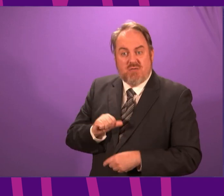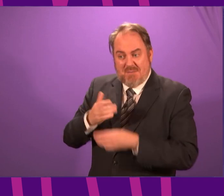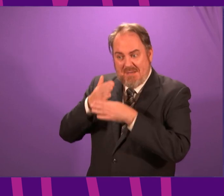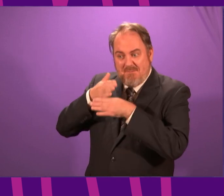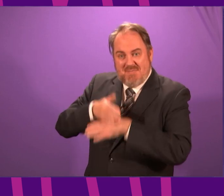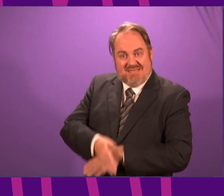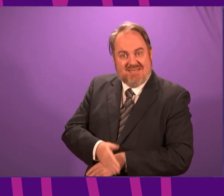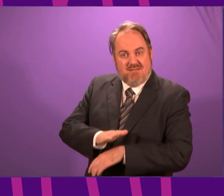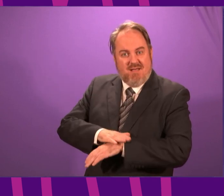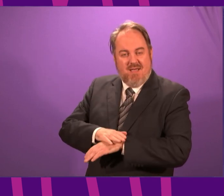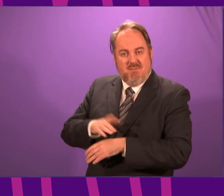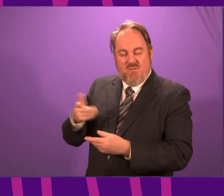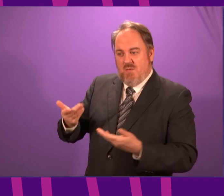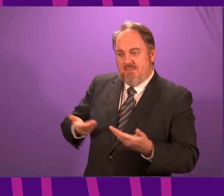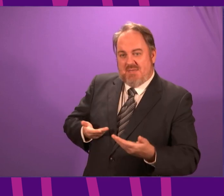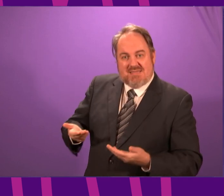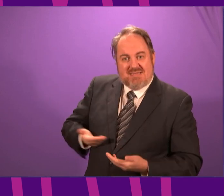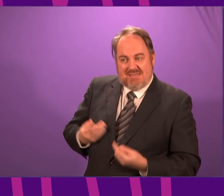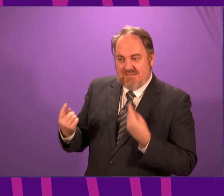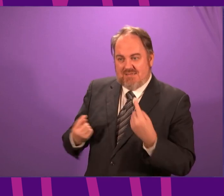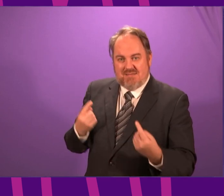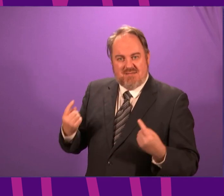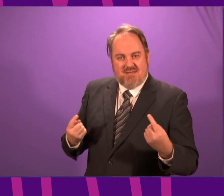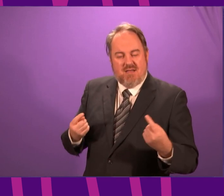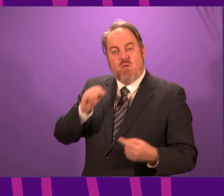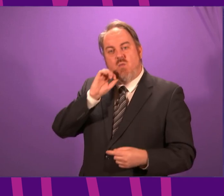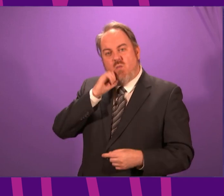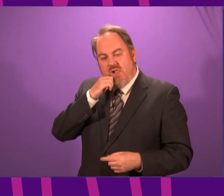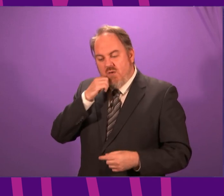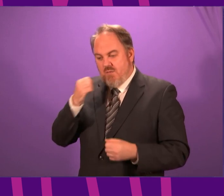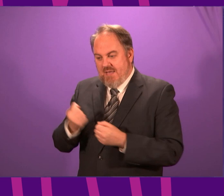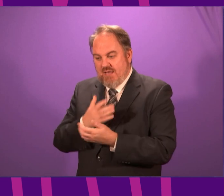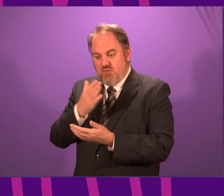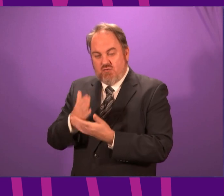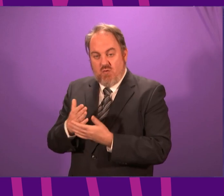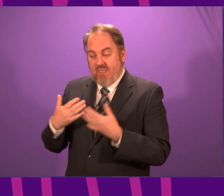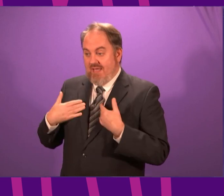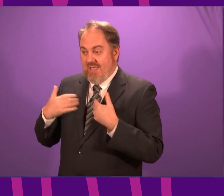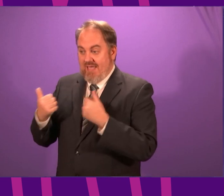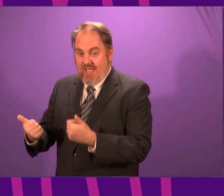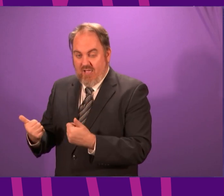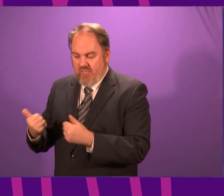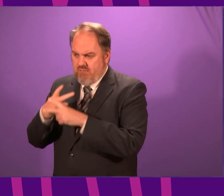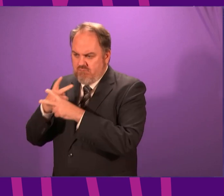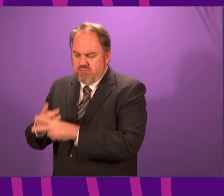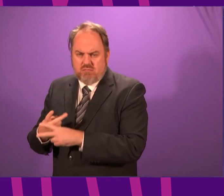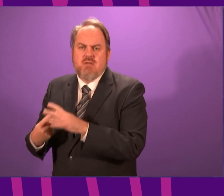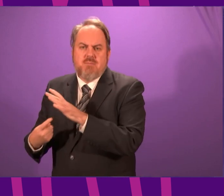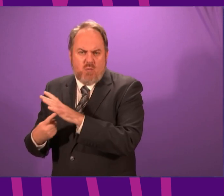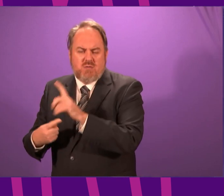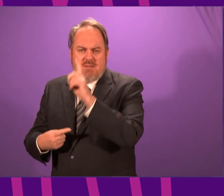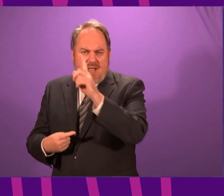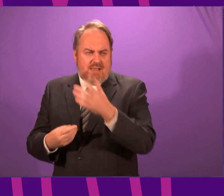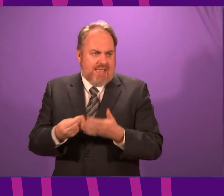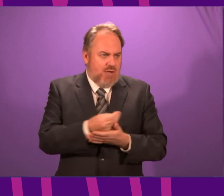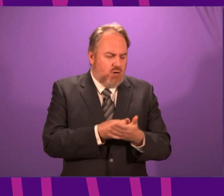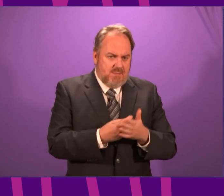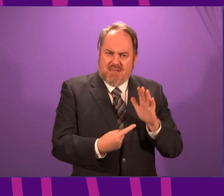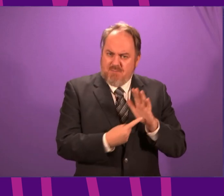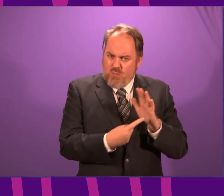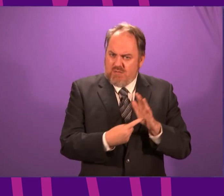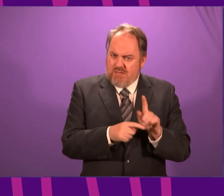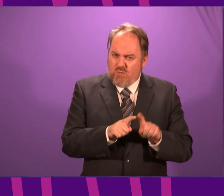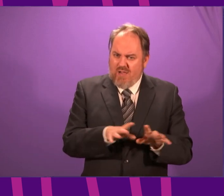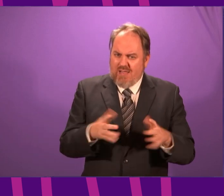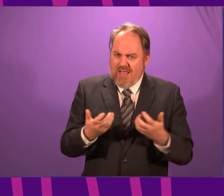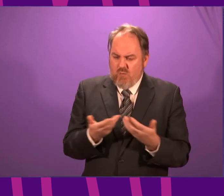sector, I hope that the Scottish Government will balance health concerns with economic concerns as well. Presiding